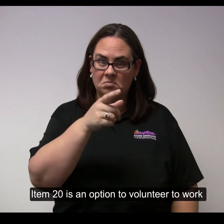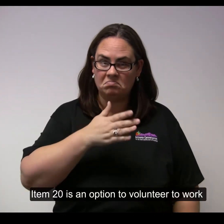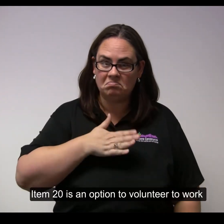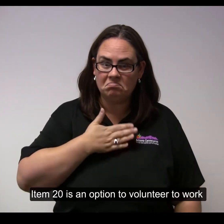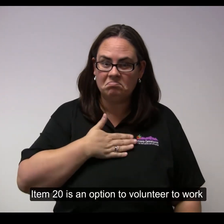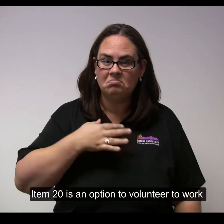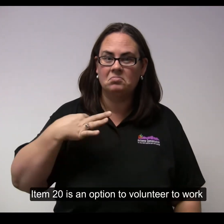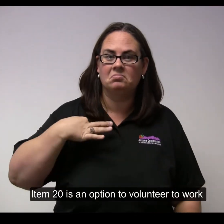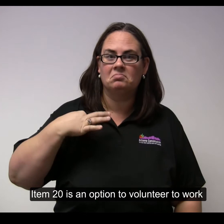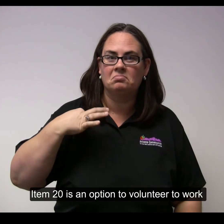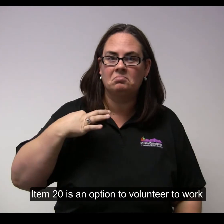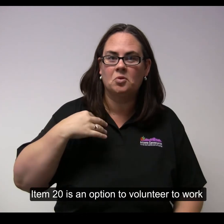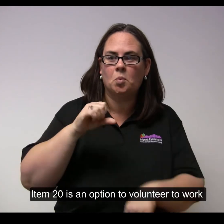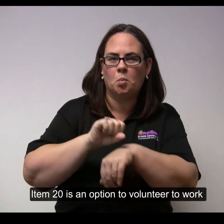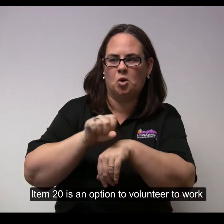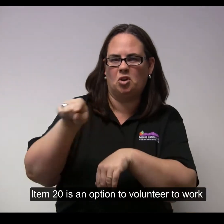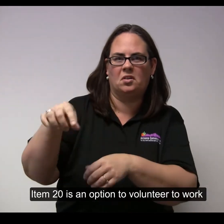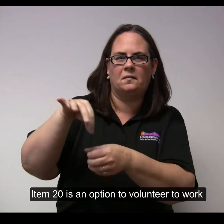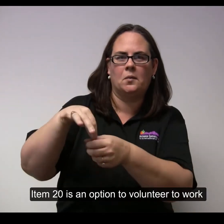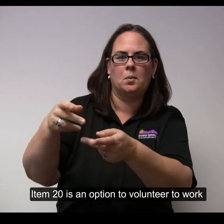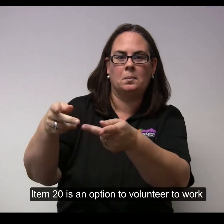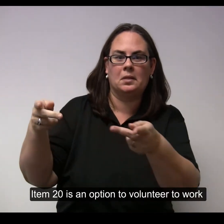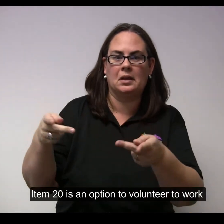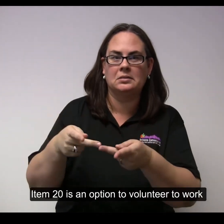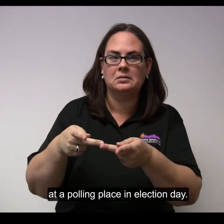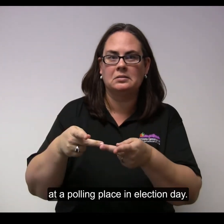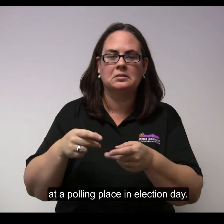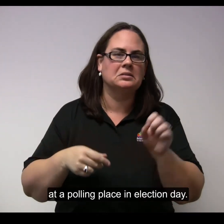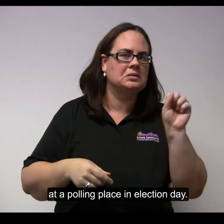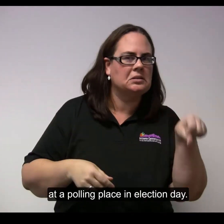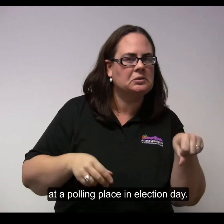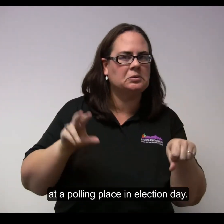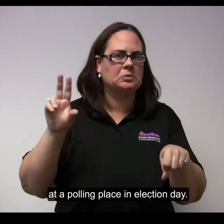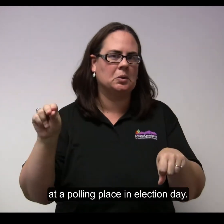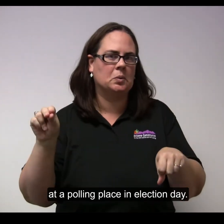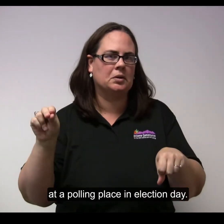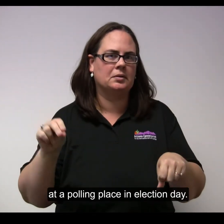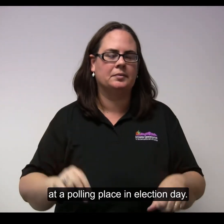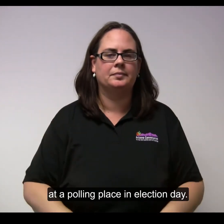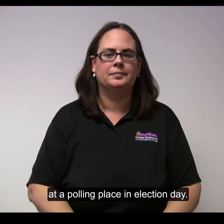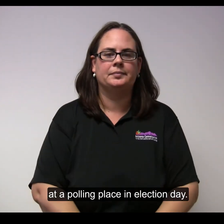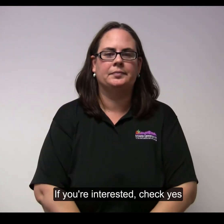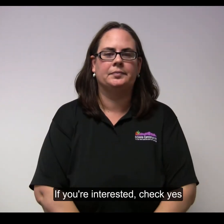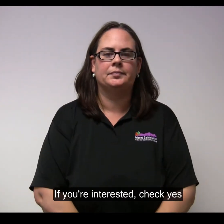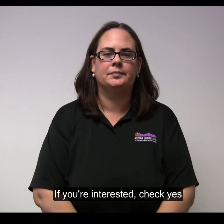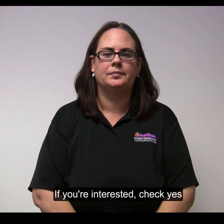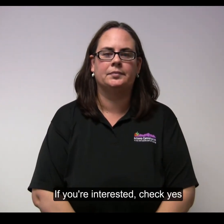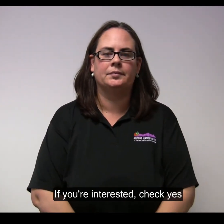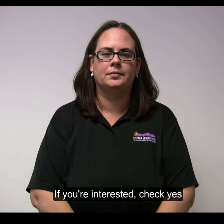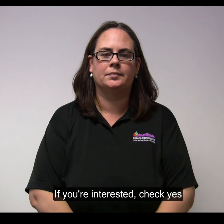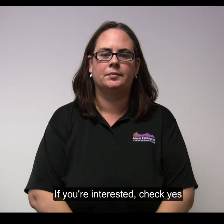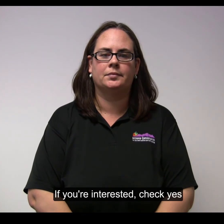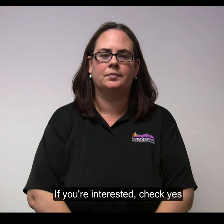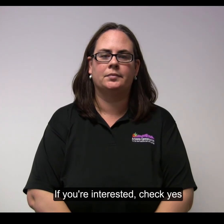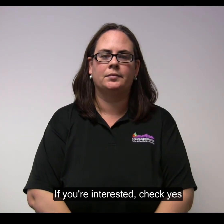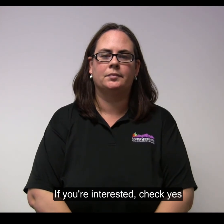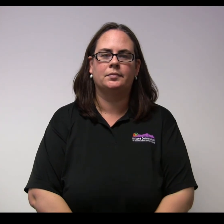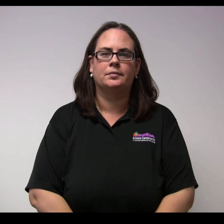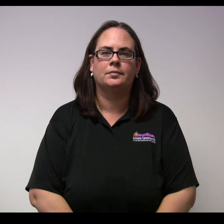Item 20 is an option to volunteer to work at a polling place on election day. If you're interested, check yes.